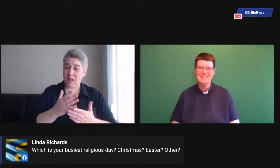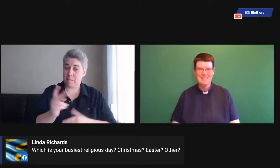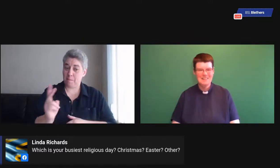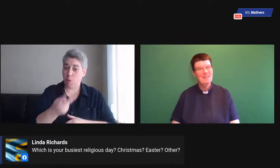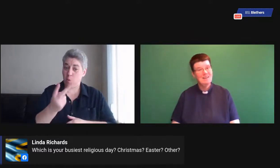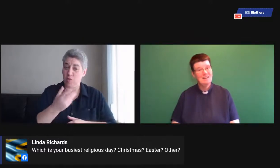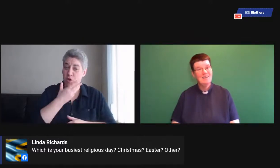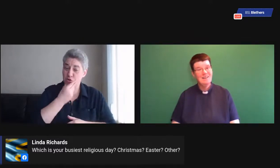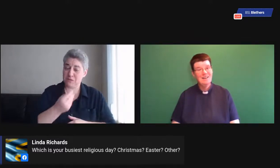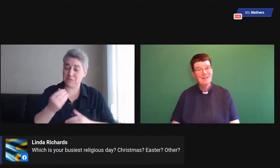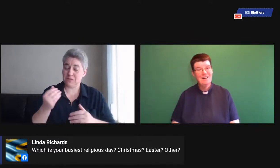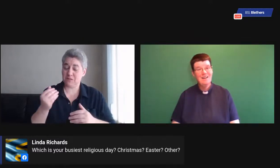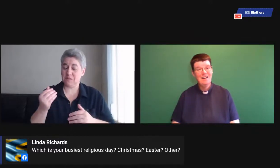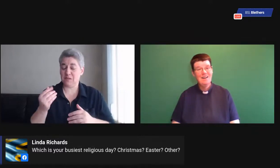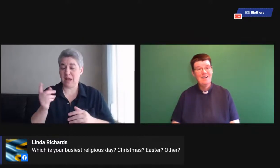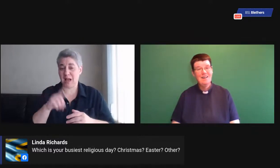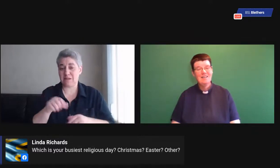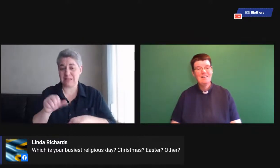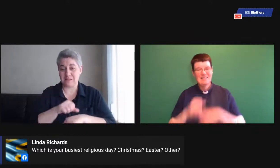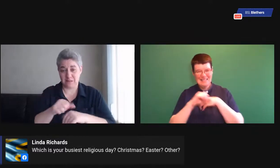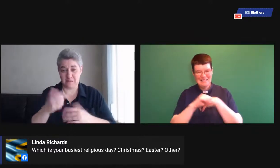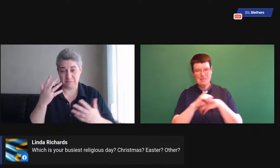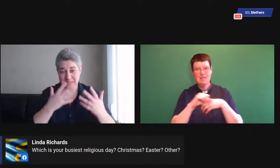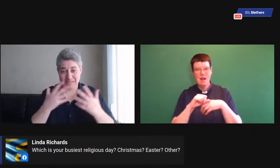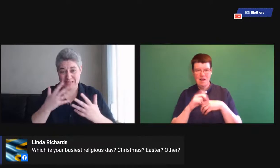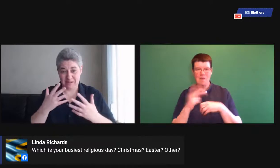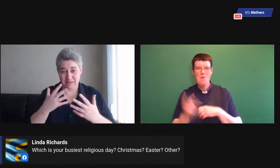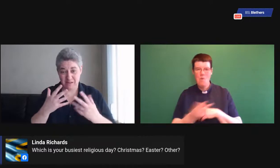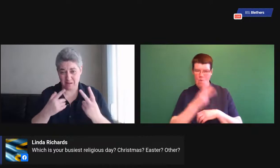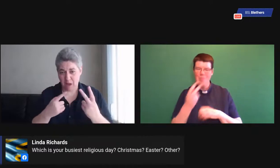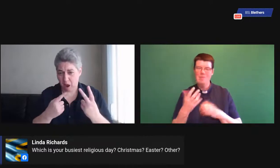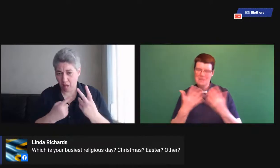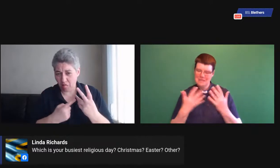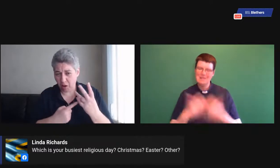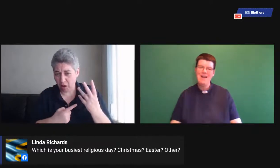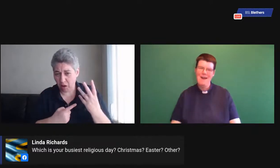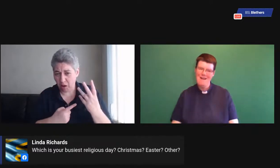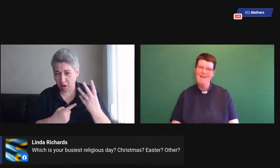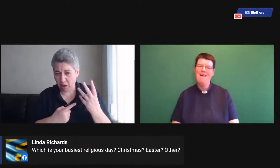that's amazing. So really, Christmas and Easter, they're the